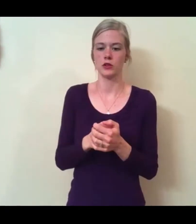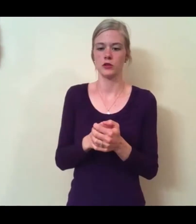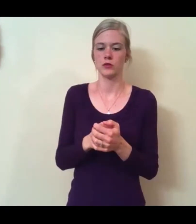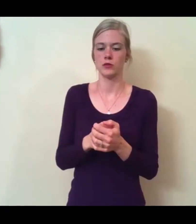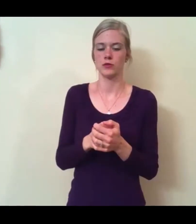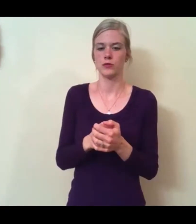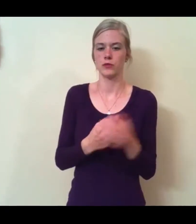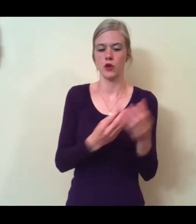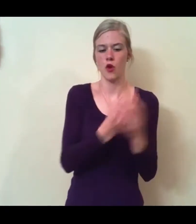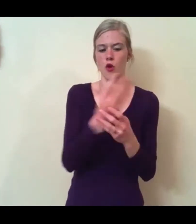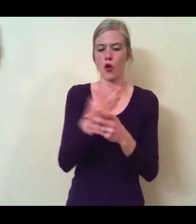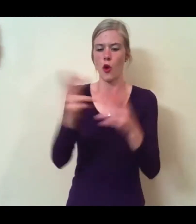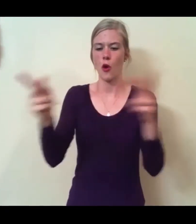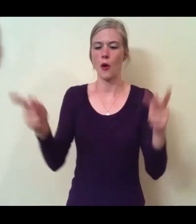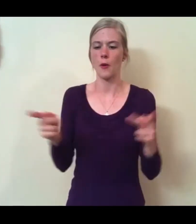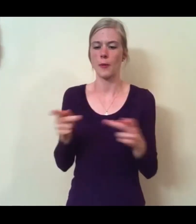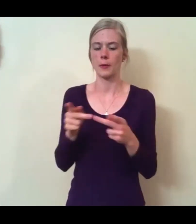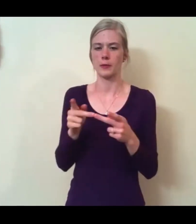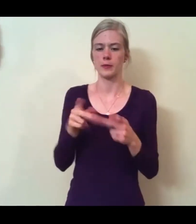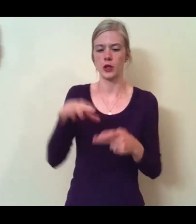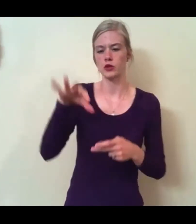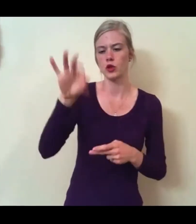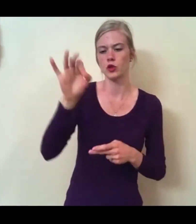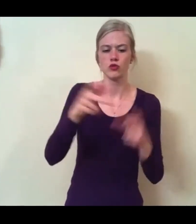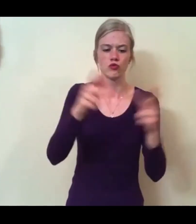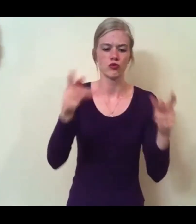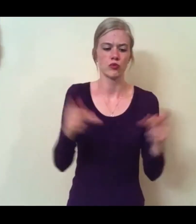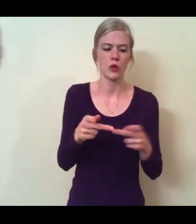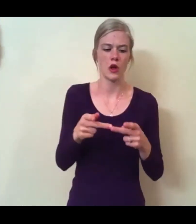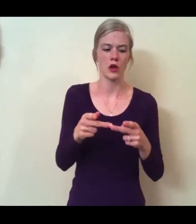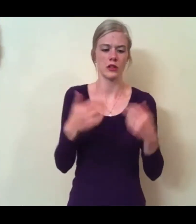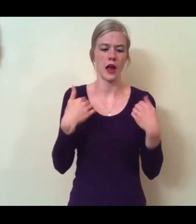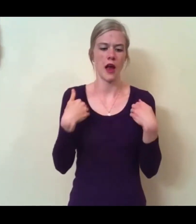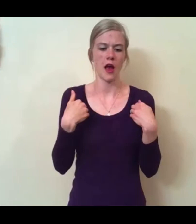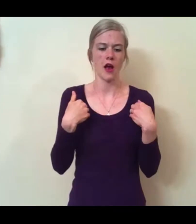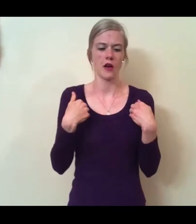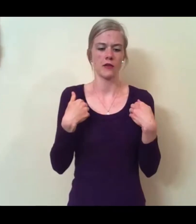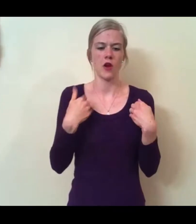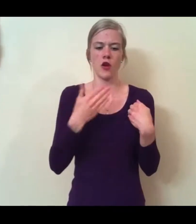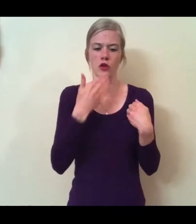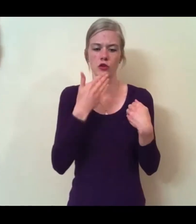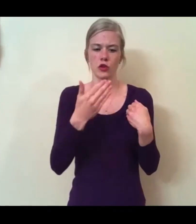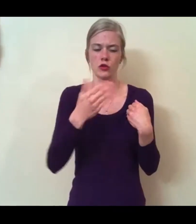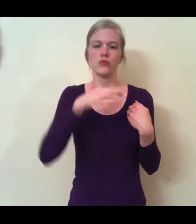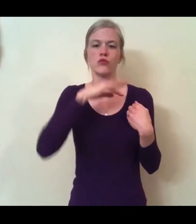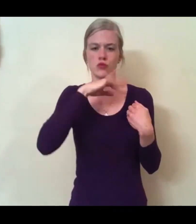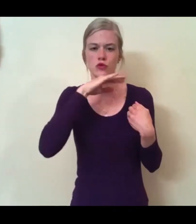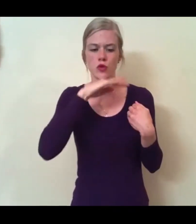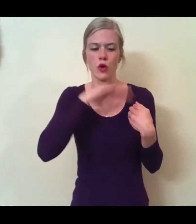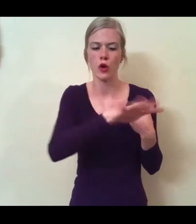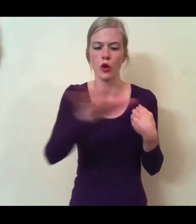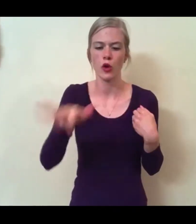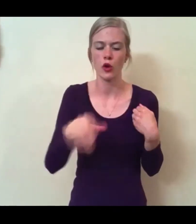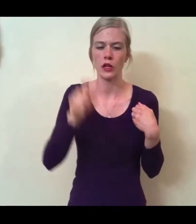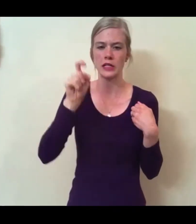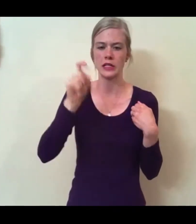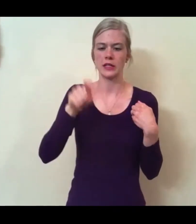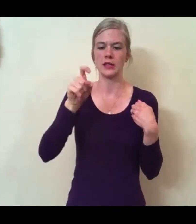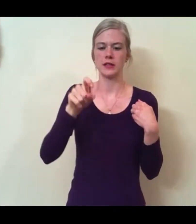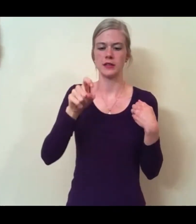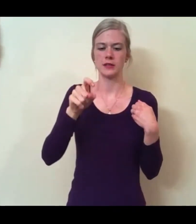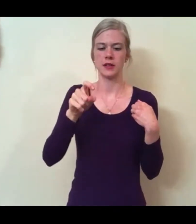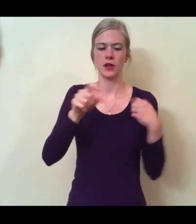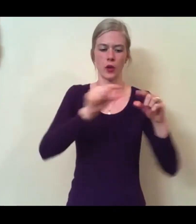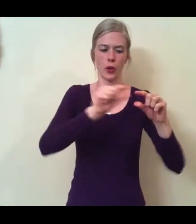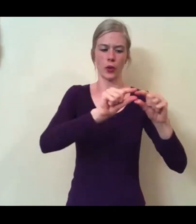and where there is good soil. The soil needs to be light enough to let water through. If you